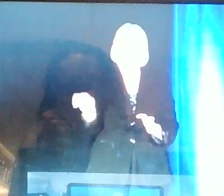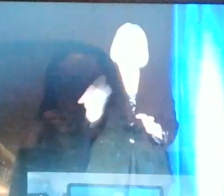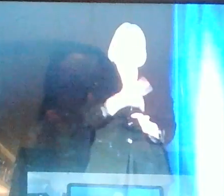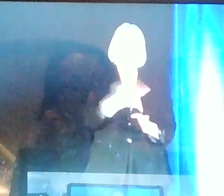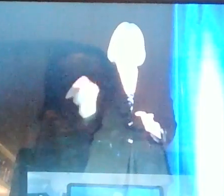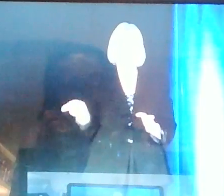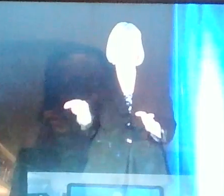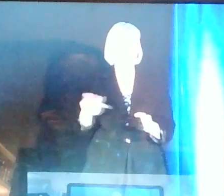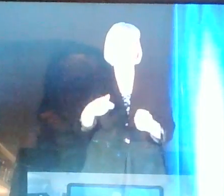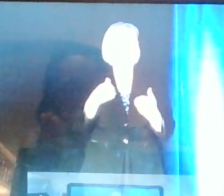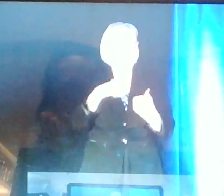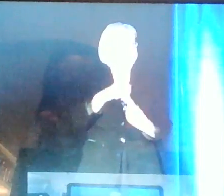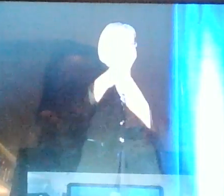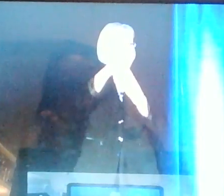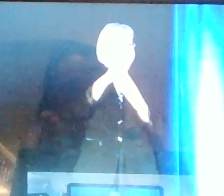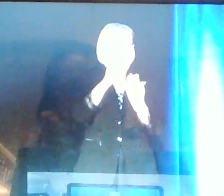can switch from left and right.